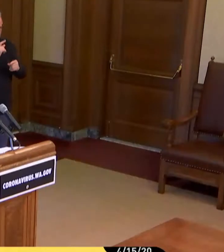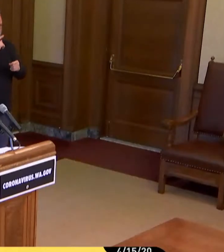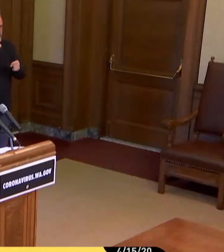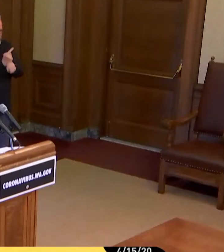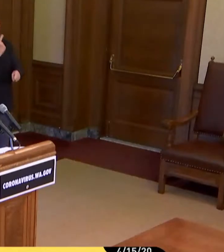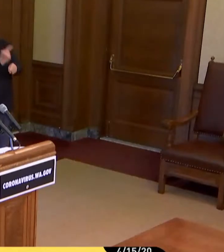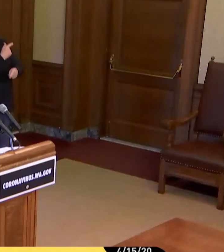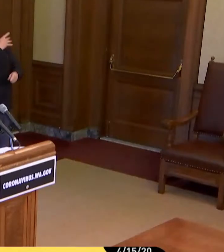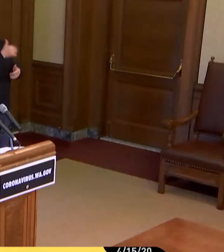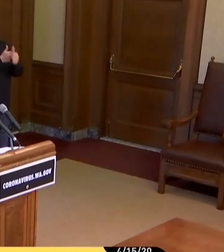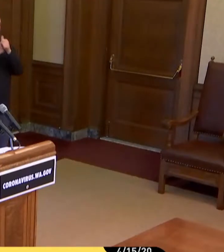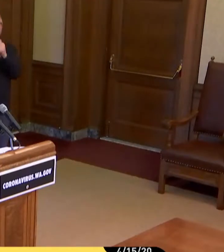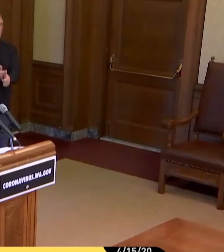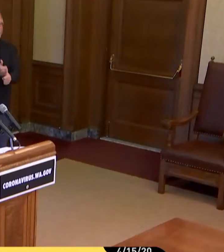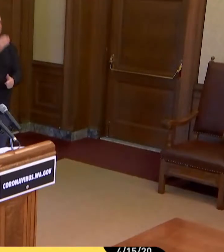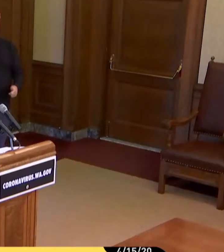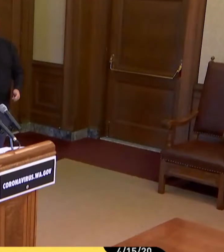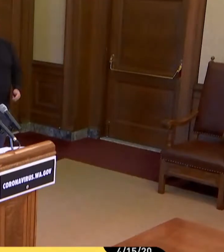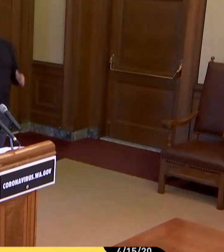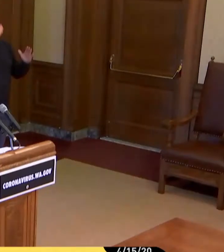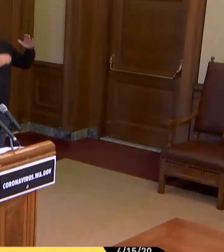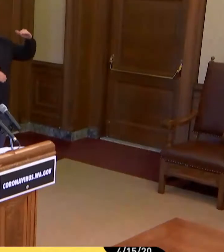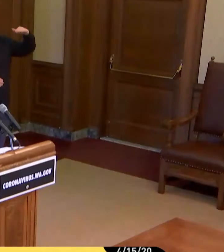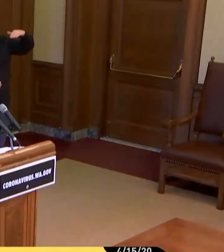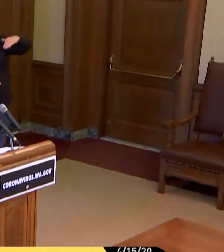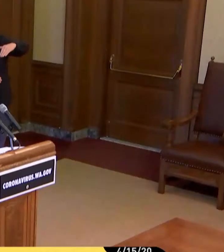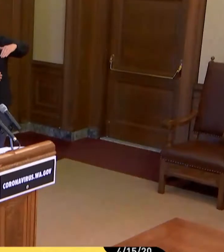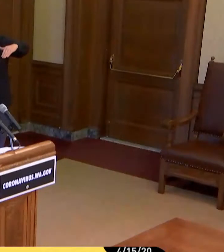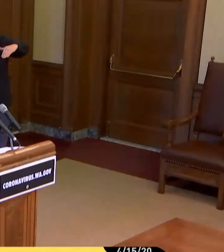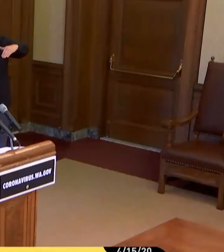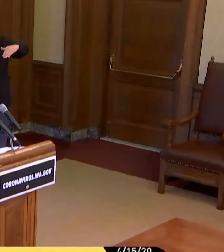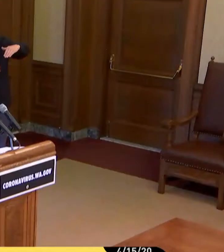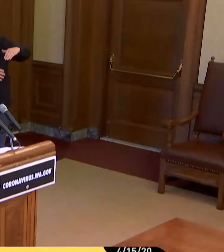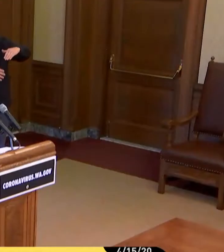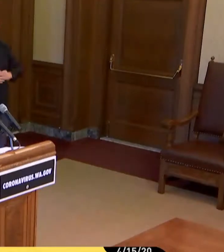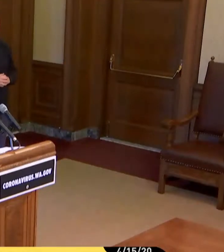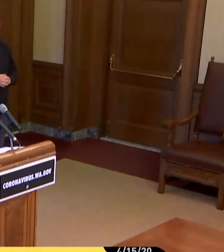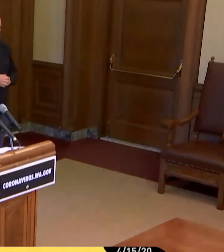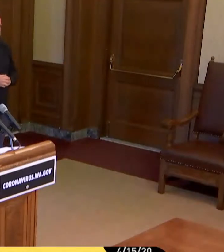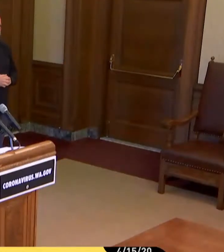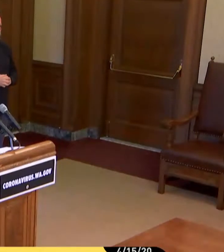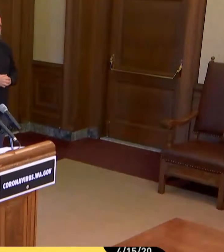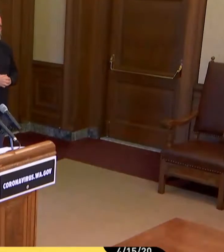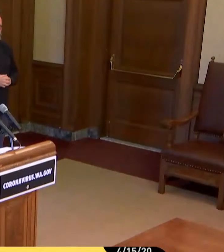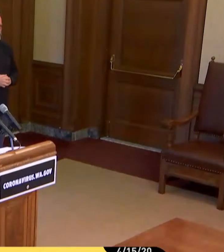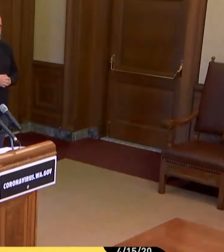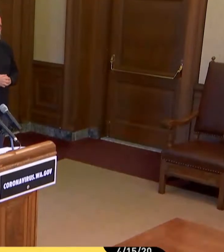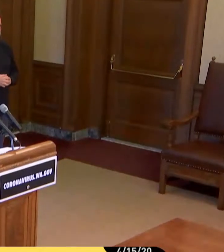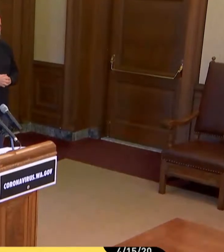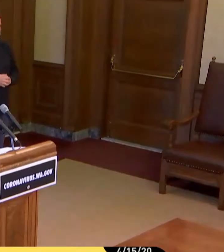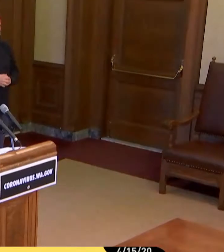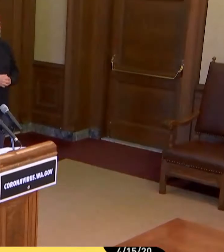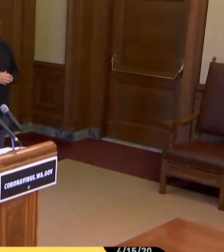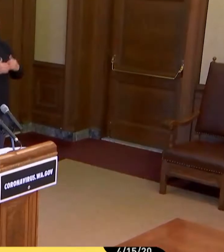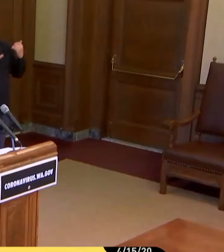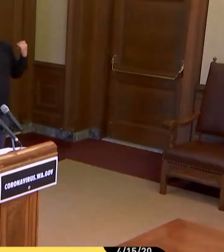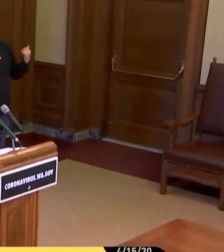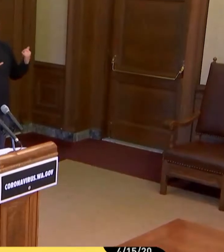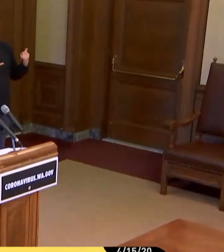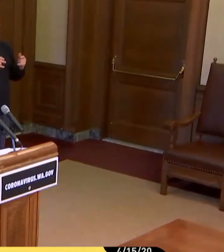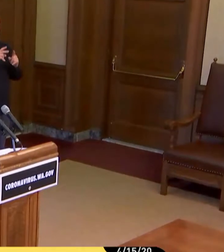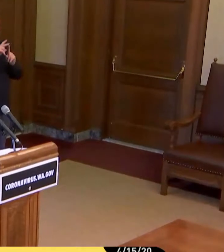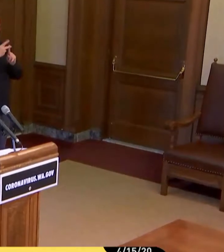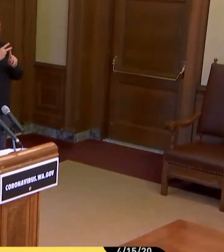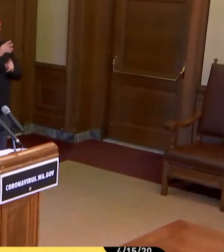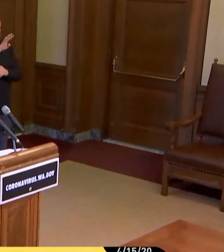institute that builds on the first model. This is essentially the first model, but it demonstrates what the